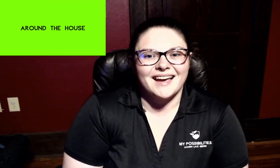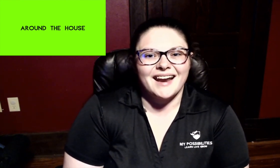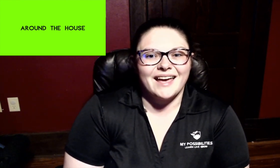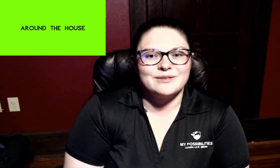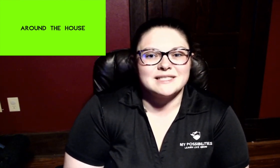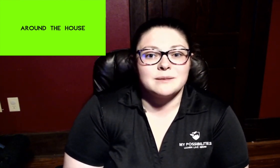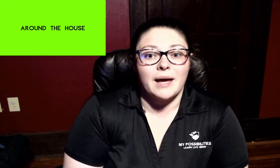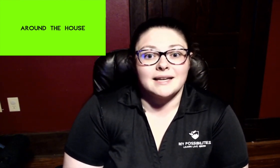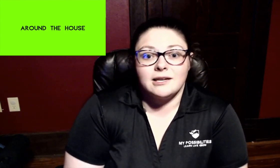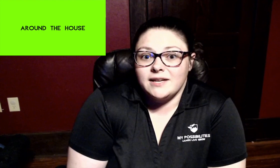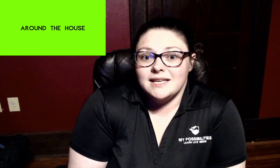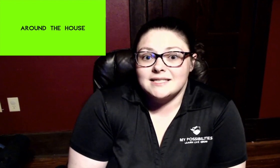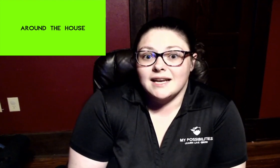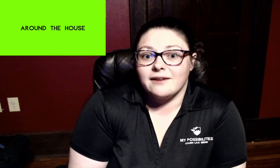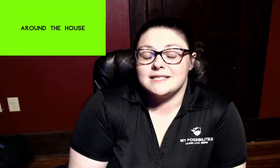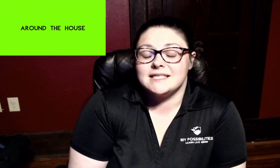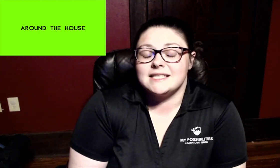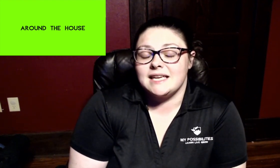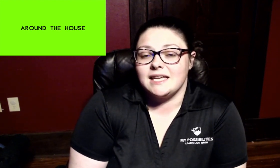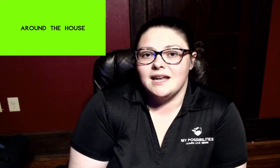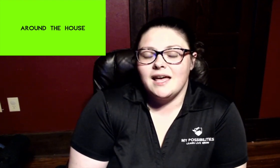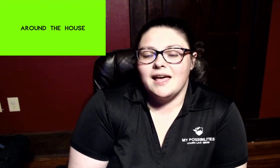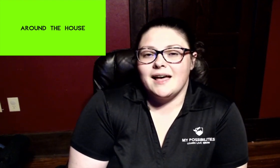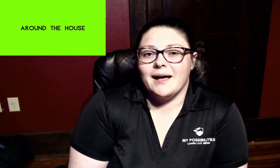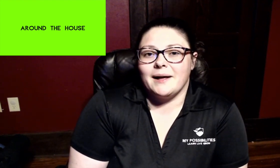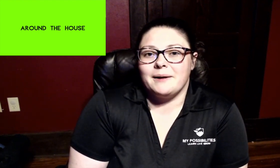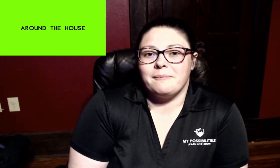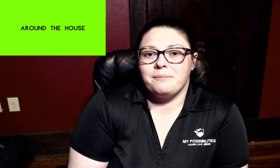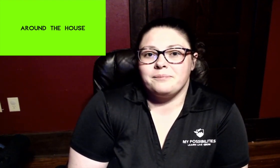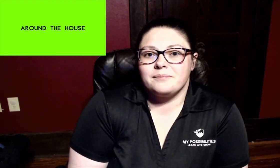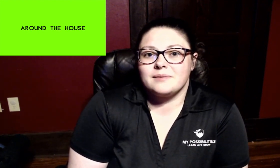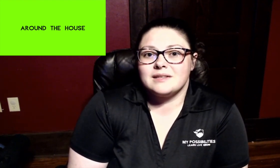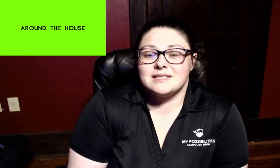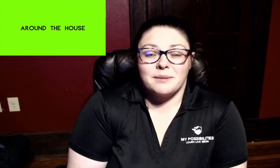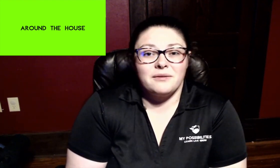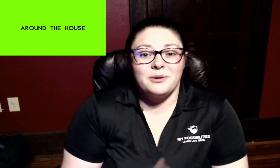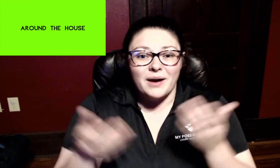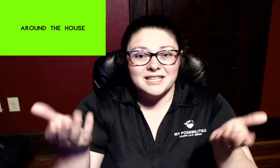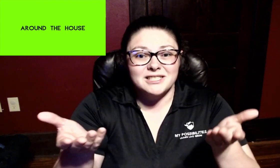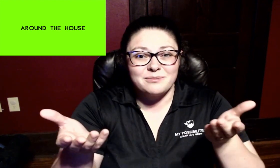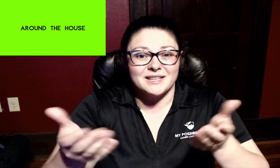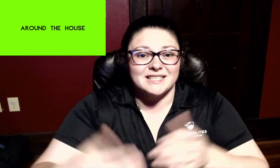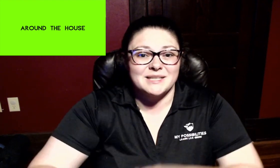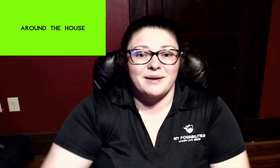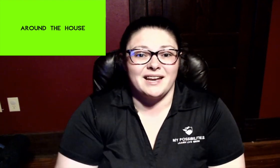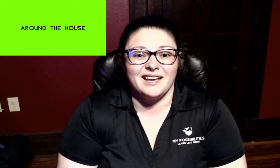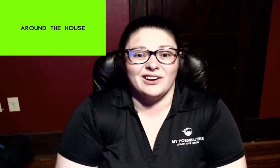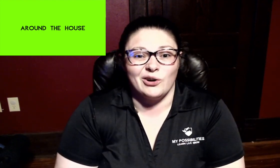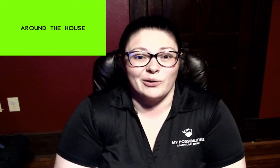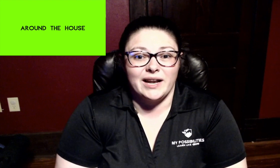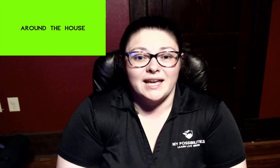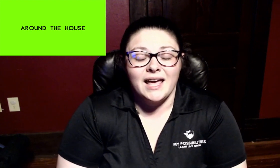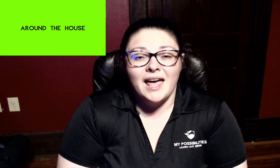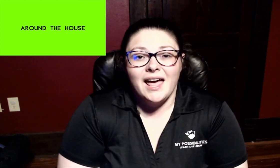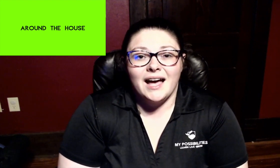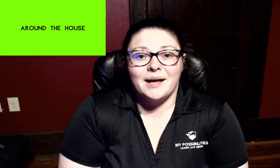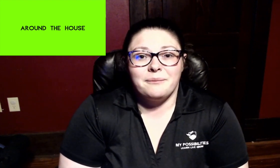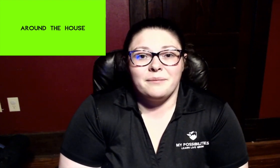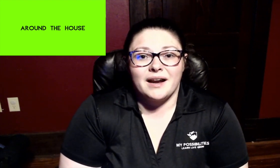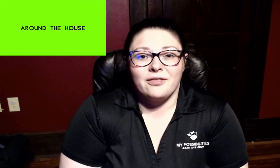have just some activities that I've seen some of you actually participating in already, but I thought